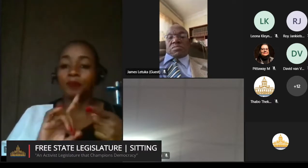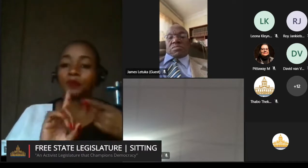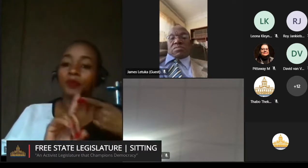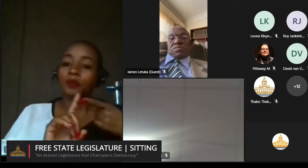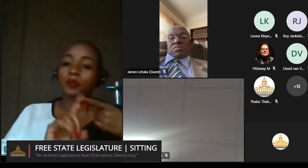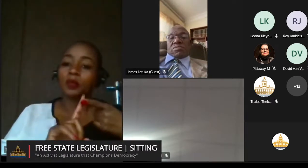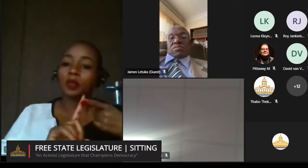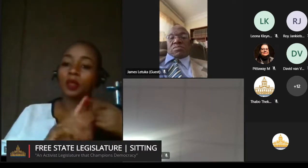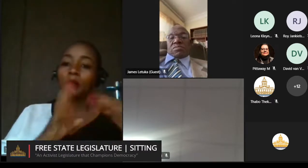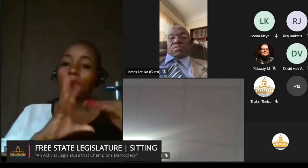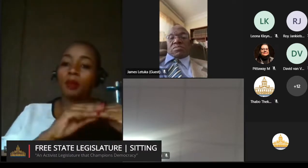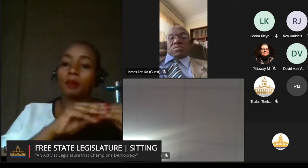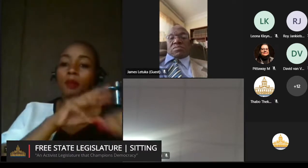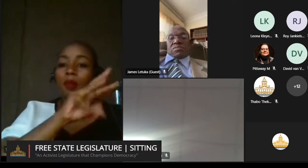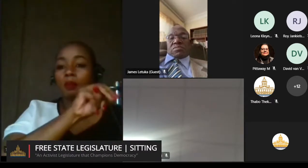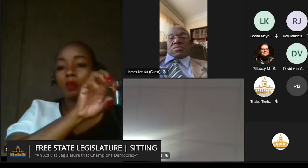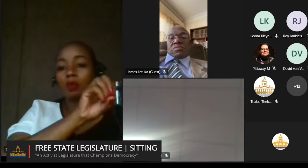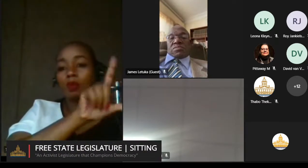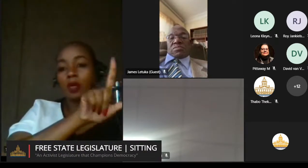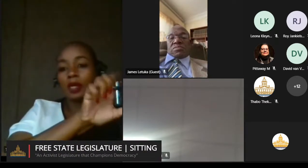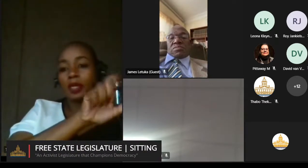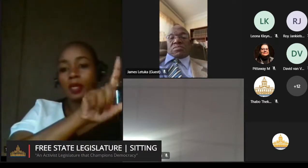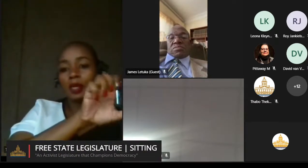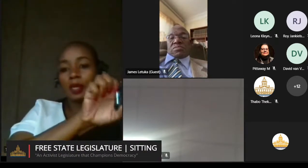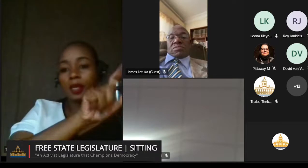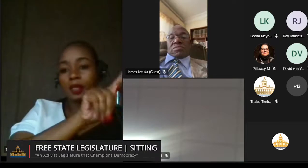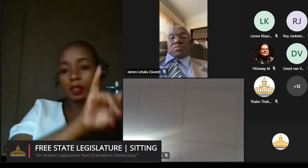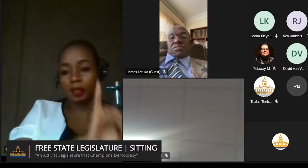Honourable Muleleke?